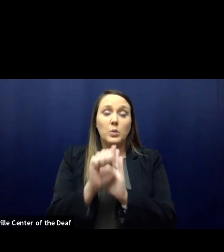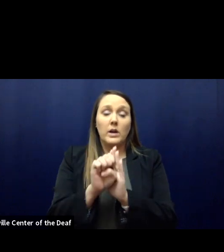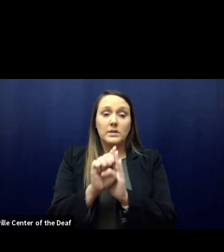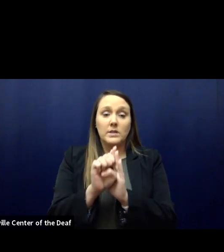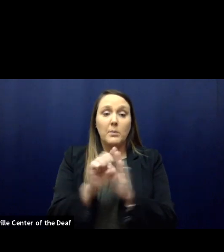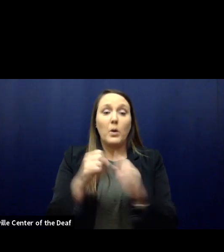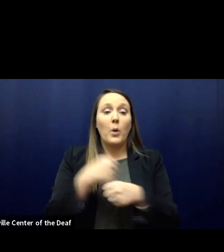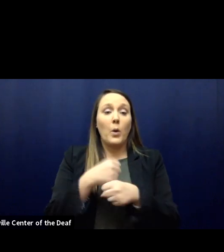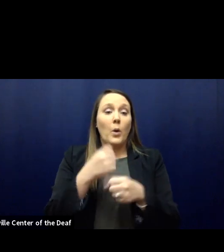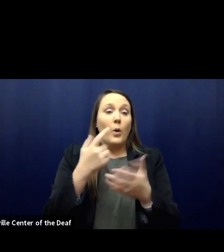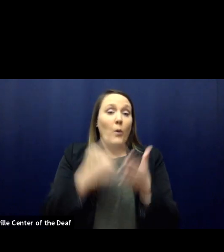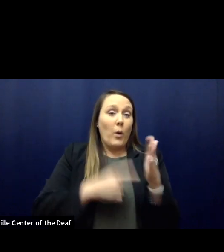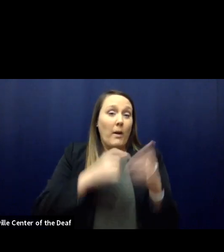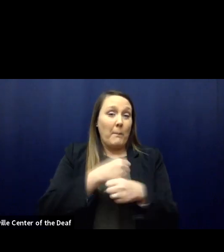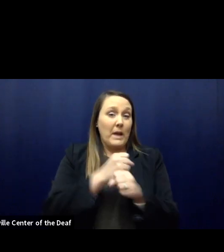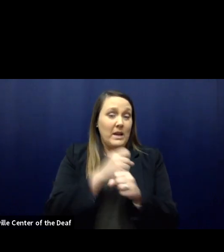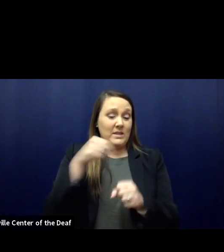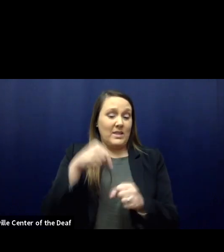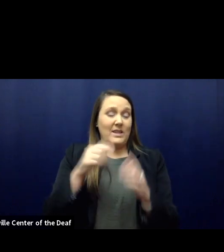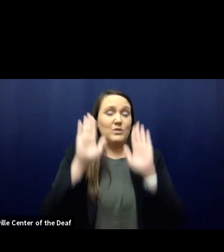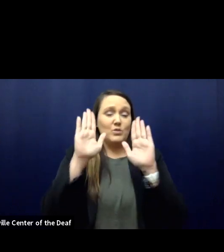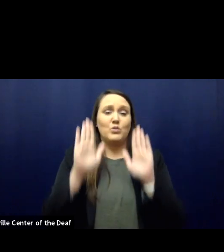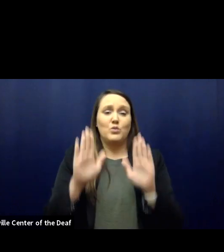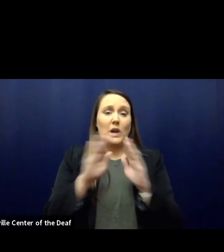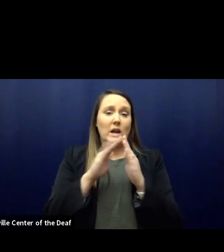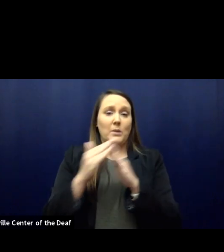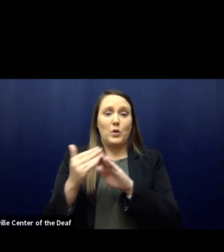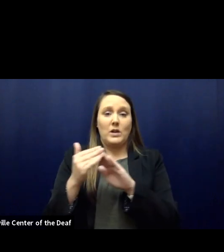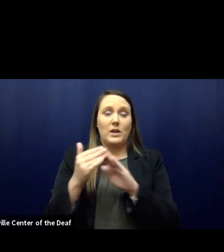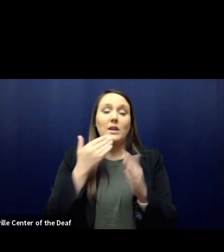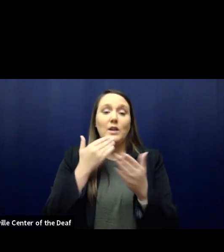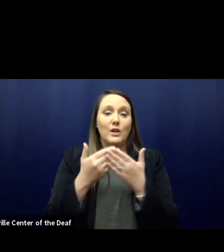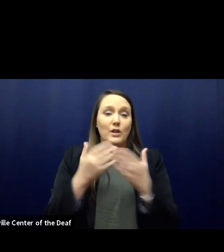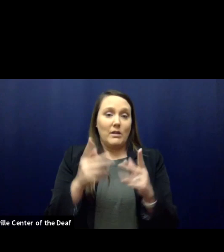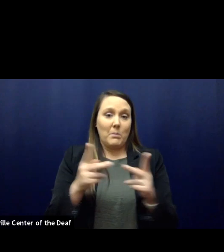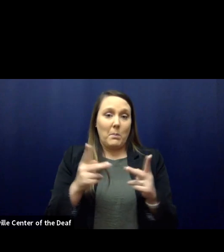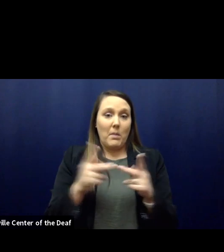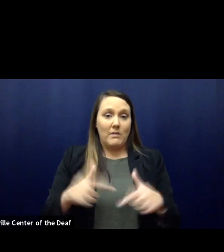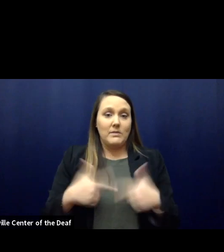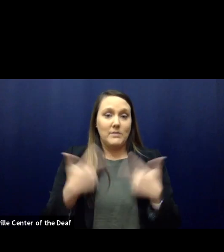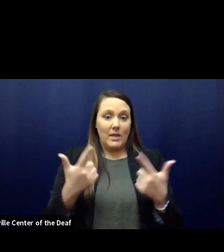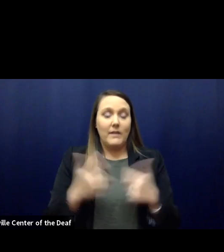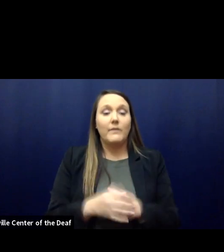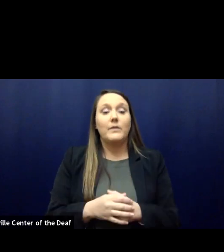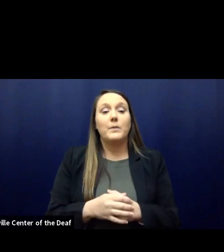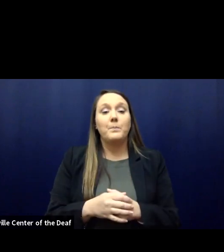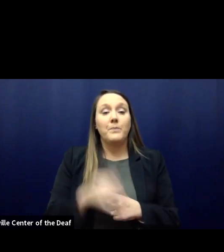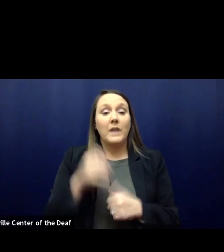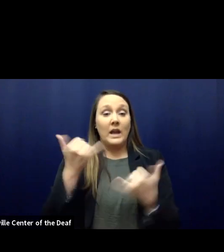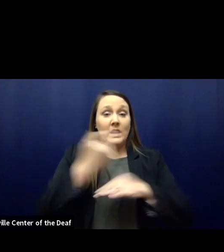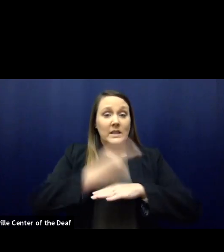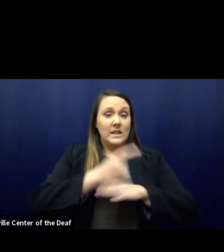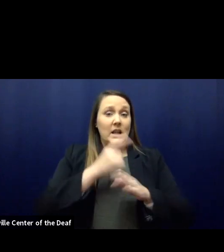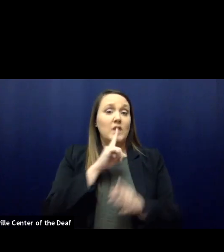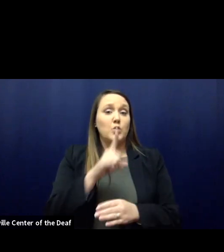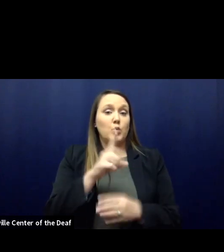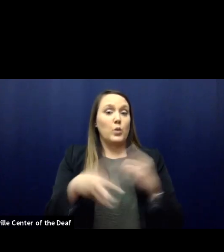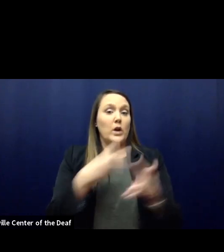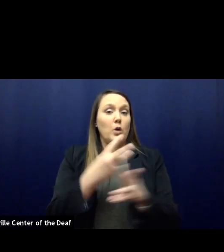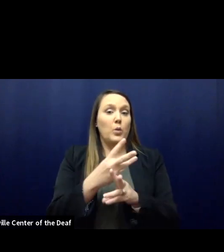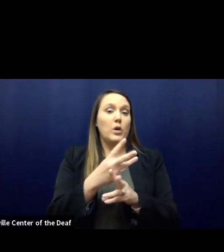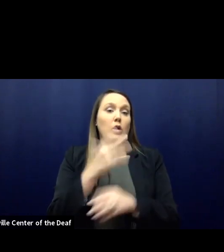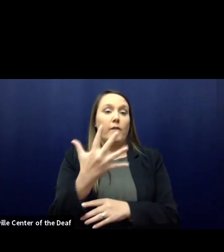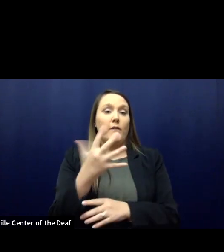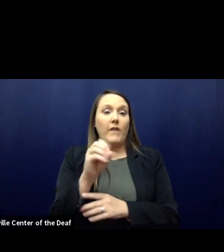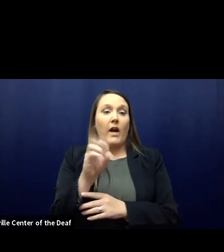this community such a great place to live. Today's example of a real-world way to implement the 5 core actions is visiting a